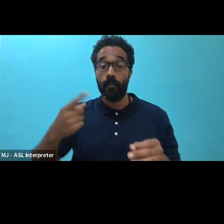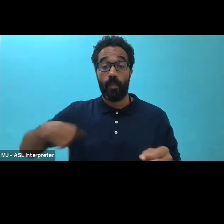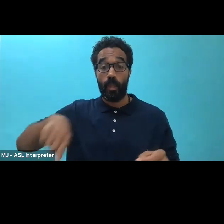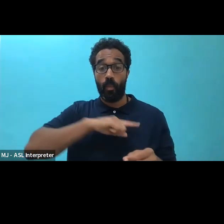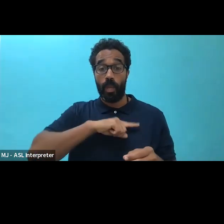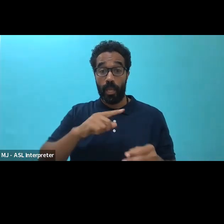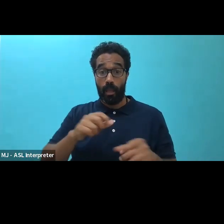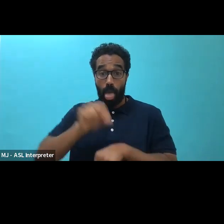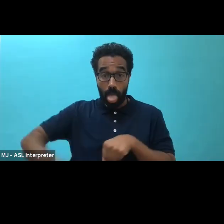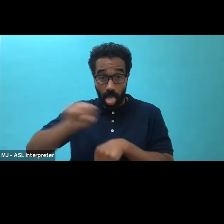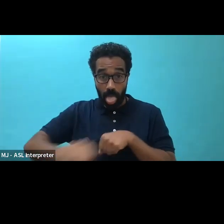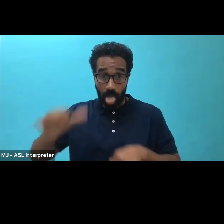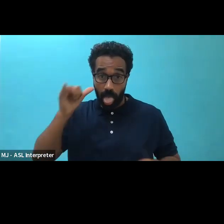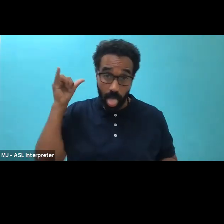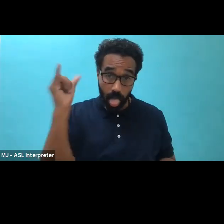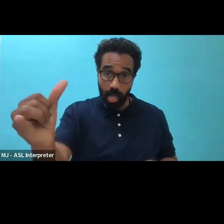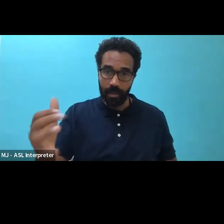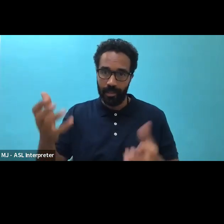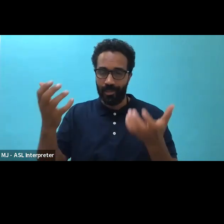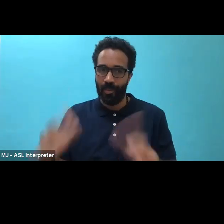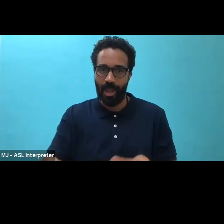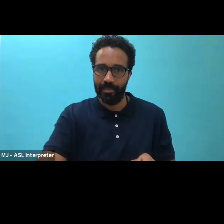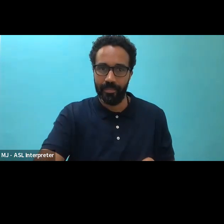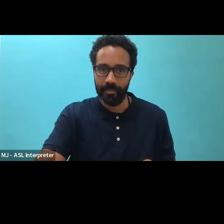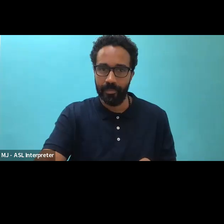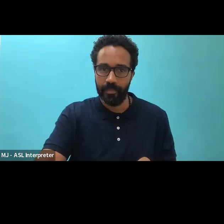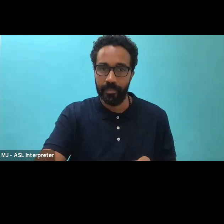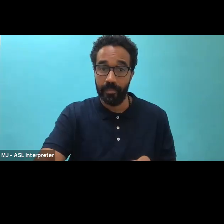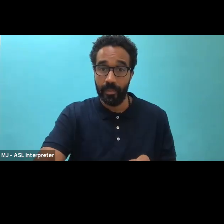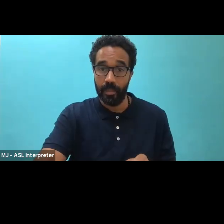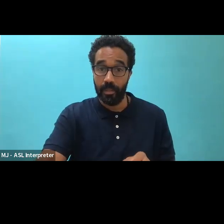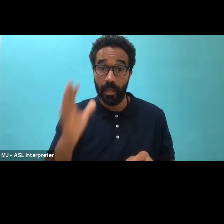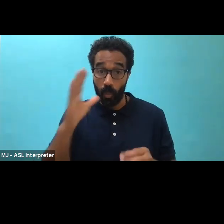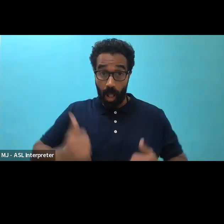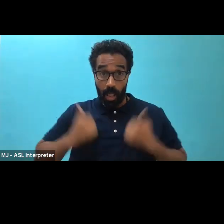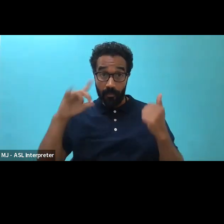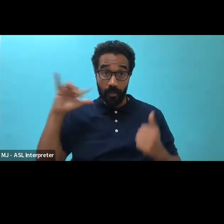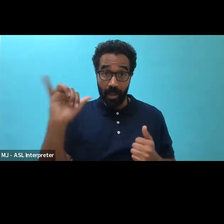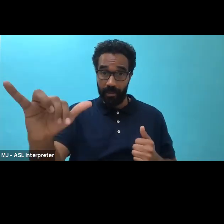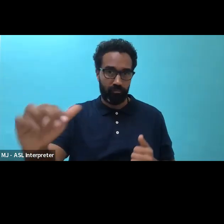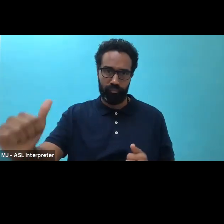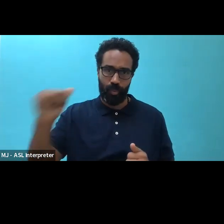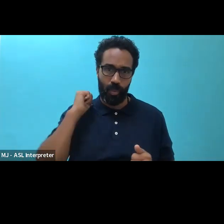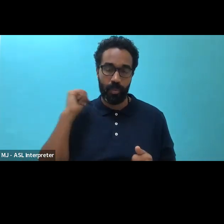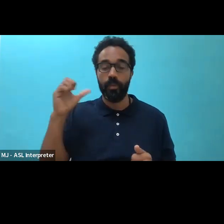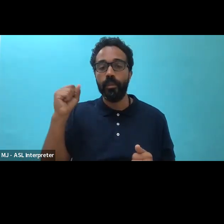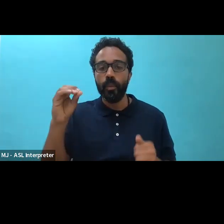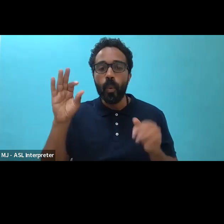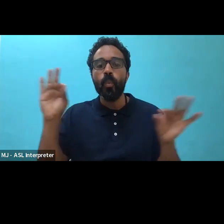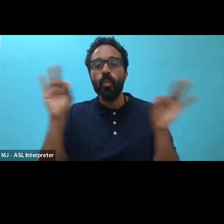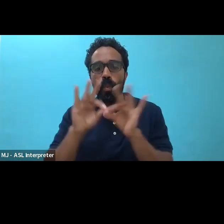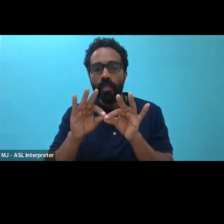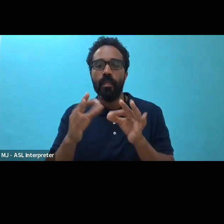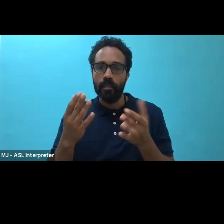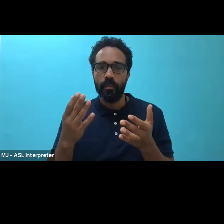work forever, and none of us will live forever either. So we need to start thinking about